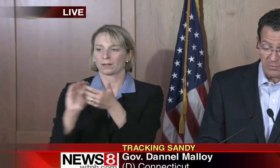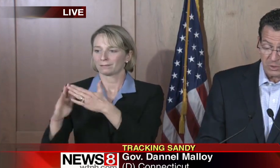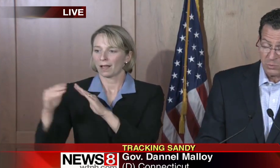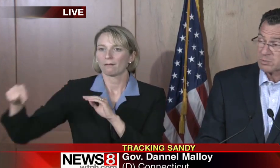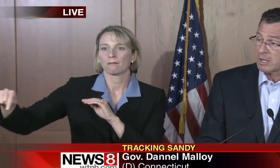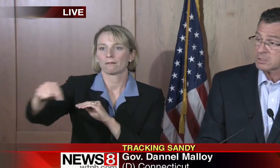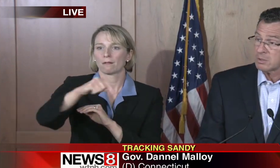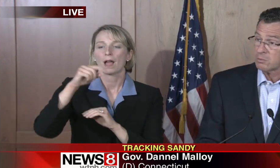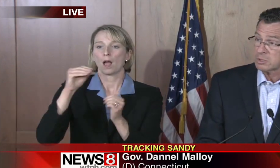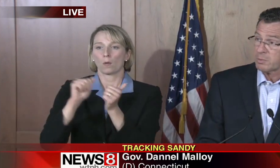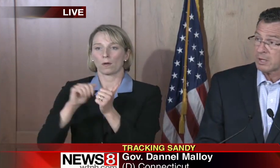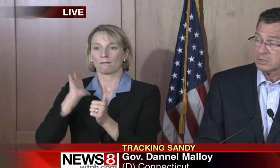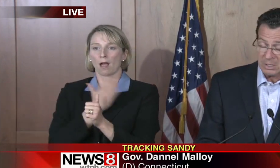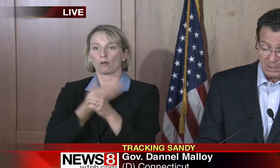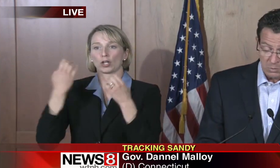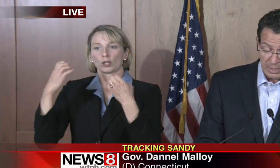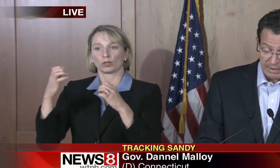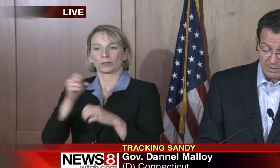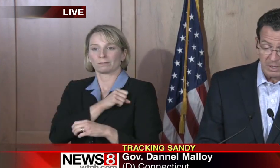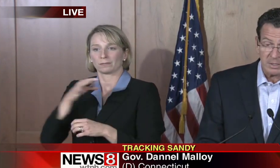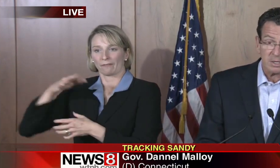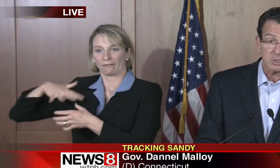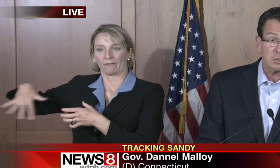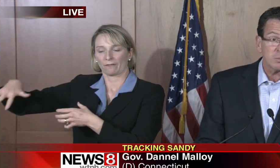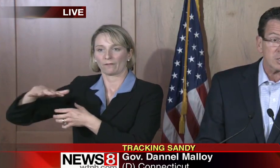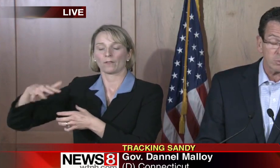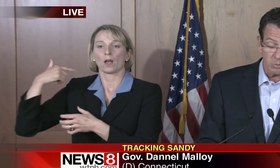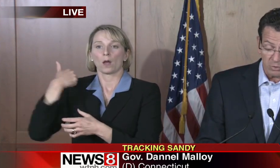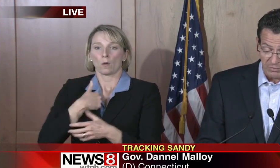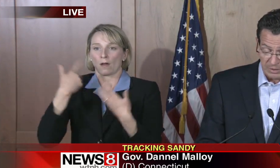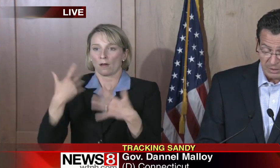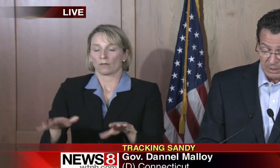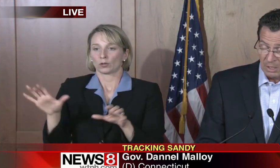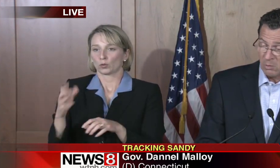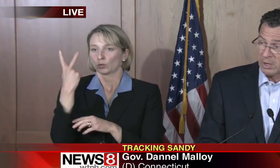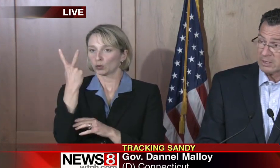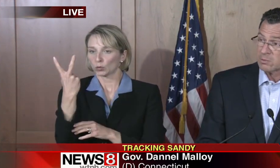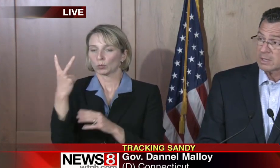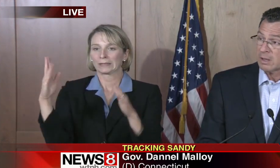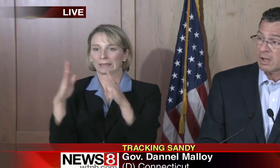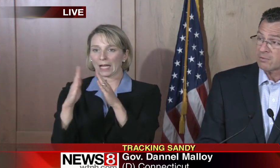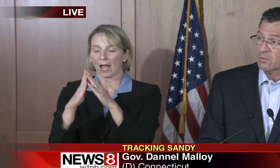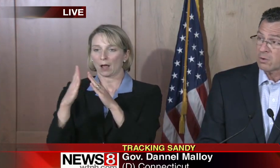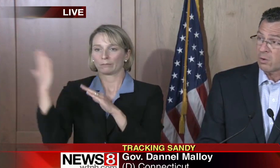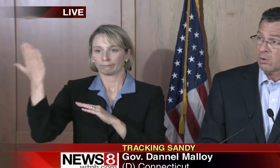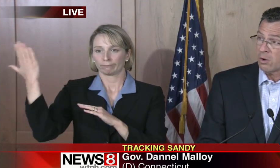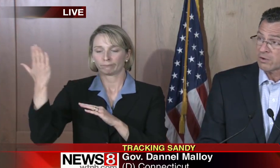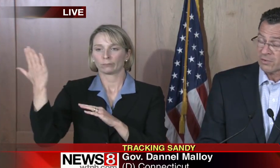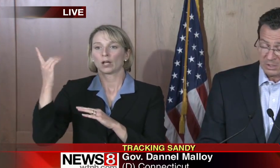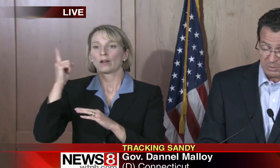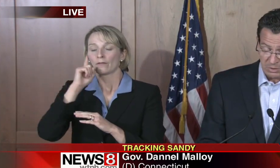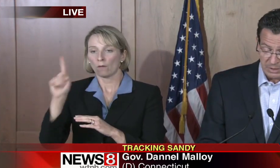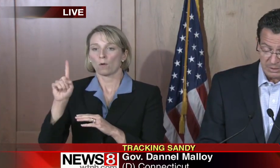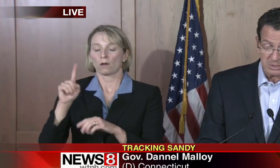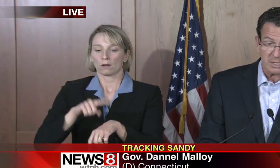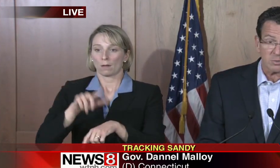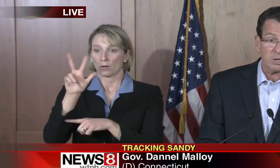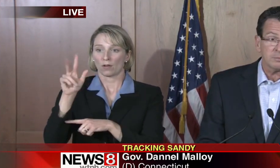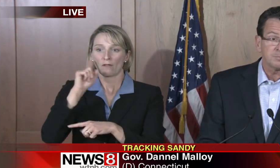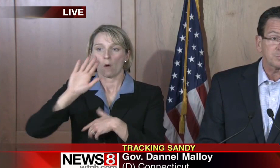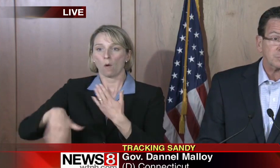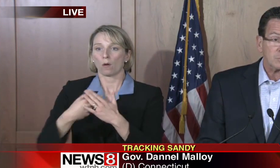with our first responders. We have done two municipal briefings, one at 3 o'clock for all waterfront communities,